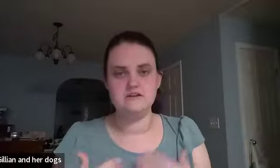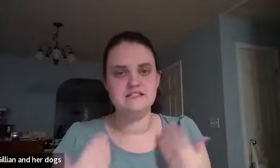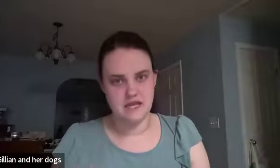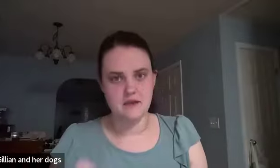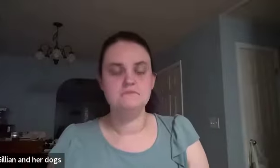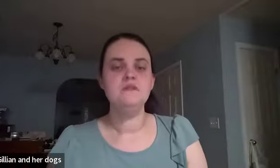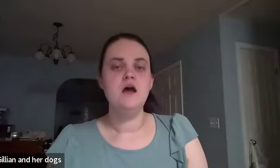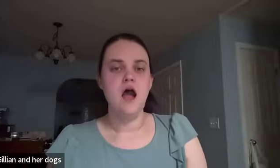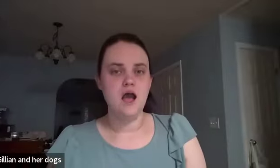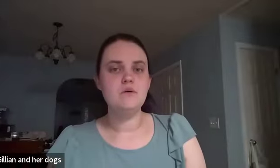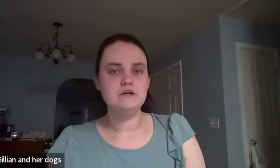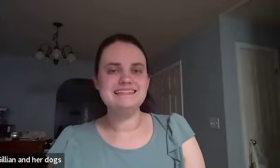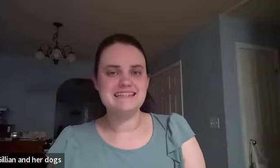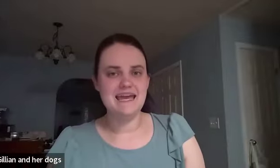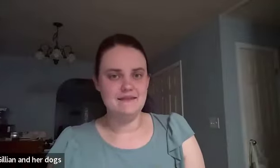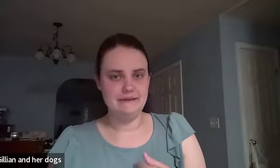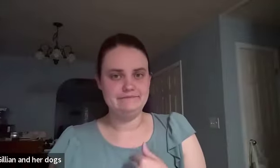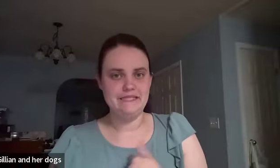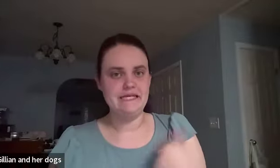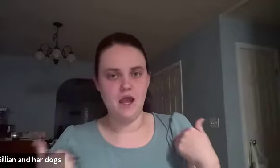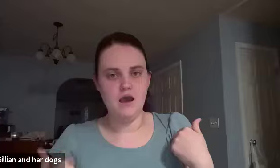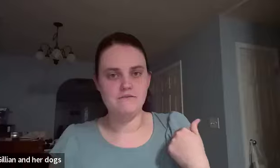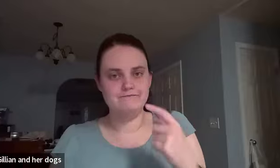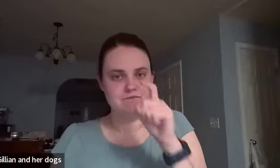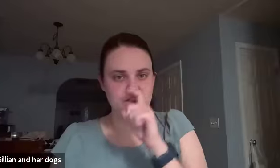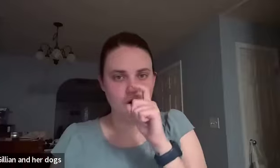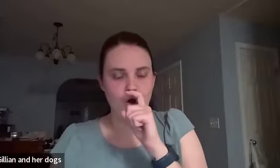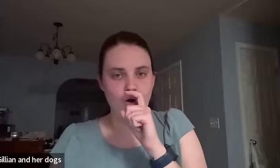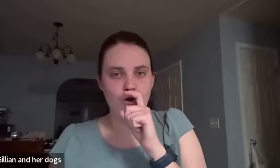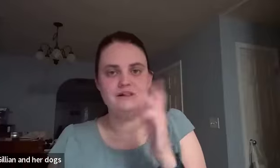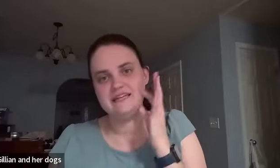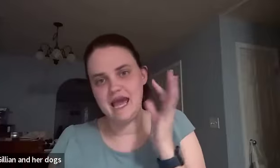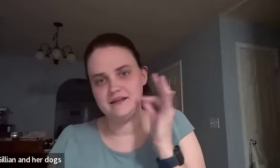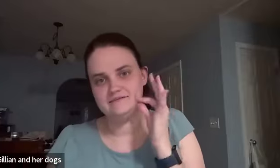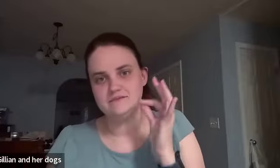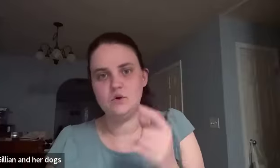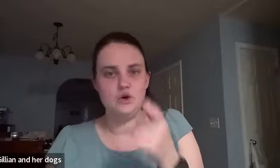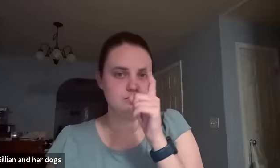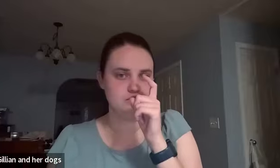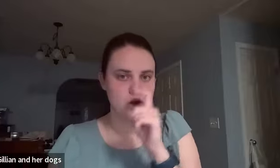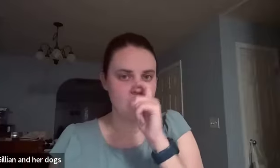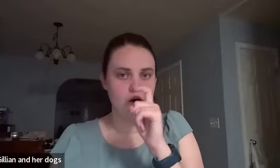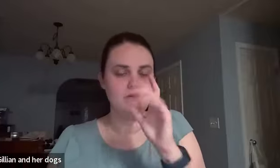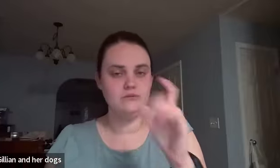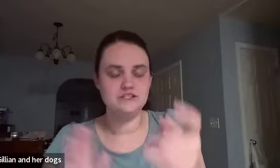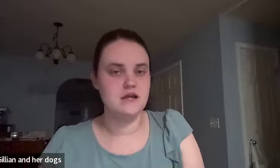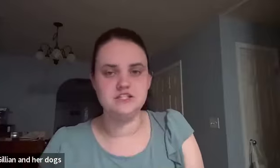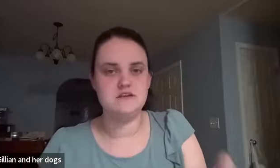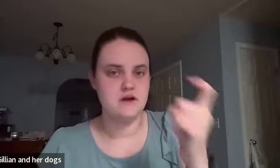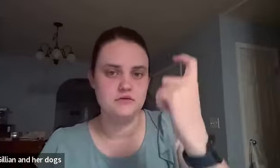or stuffed cat. I would say like me have doll cat or doll, which I just love how I